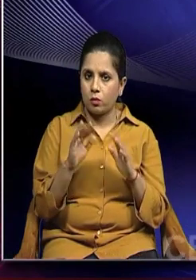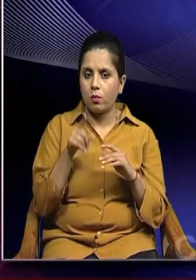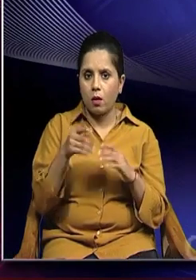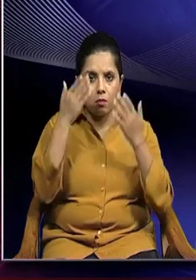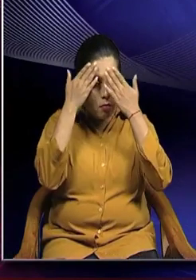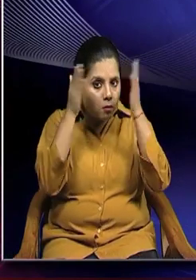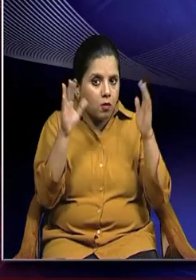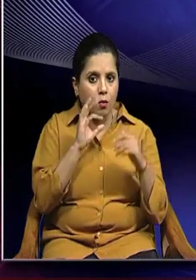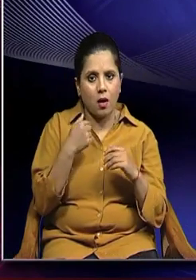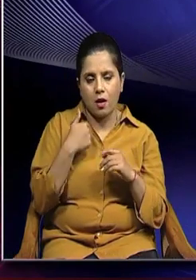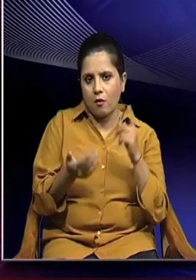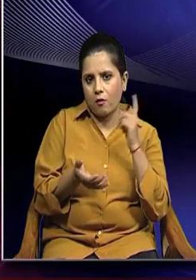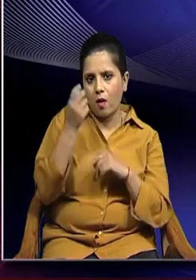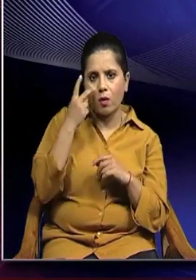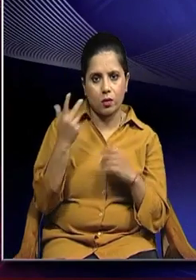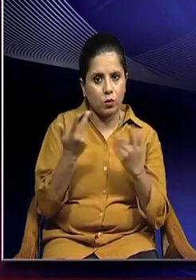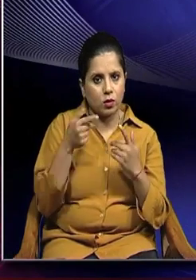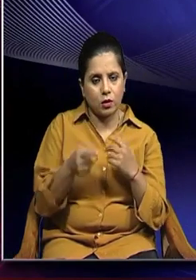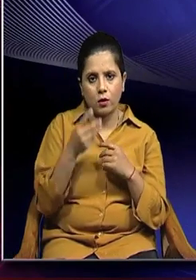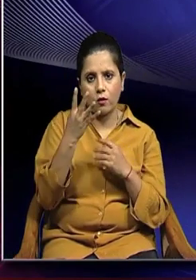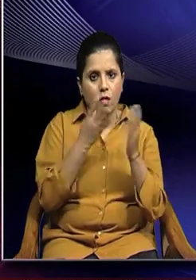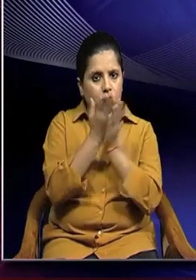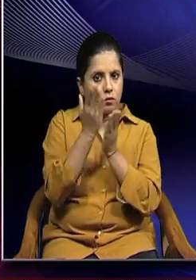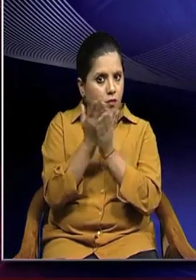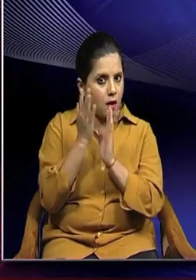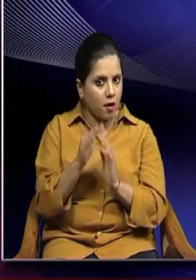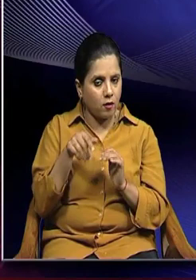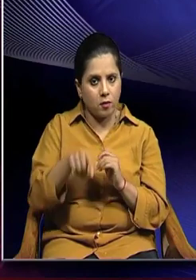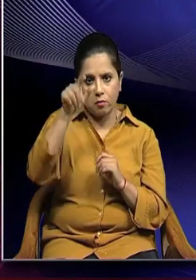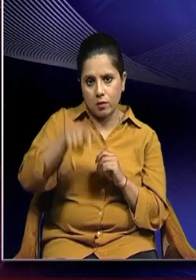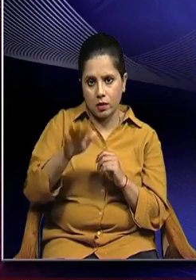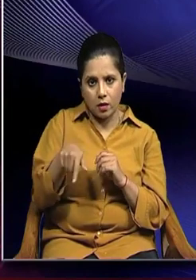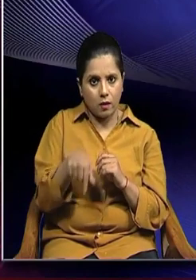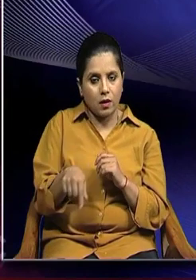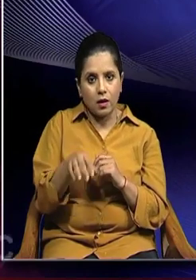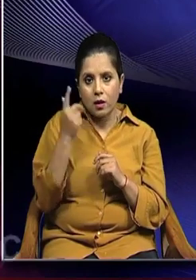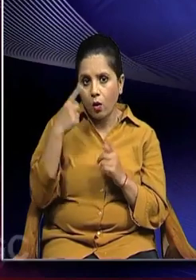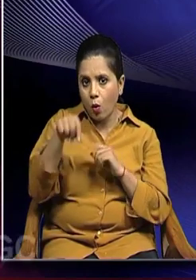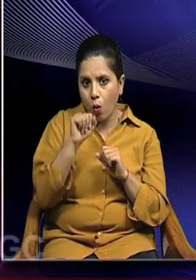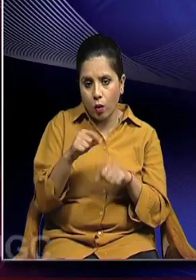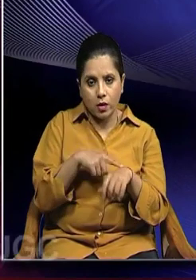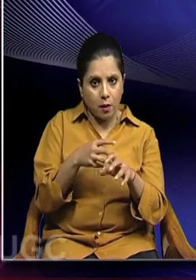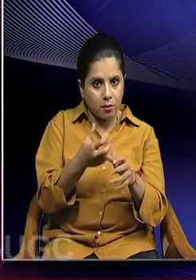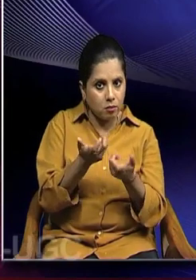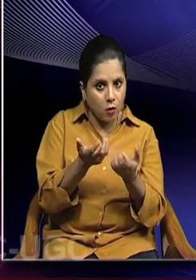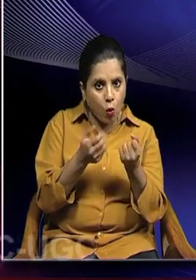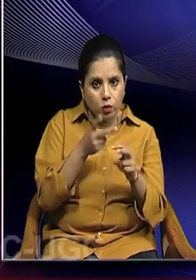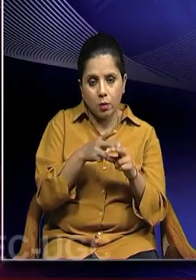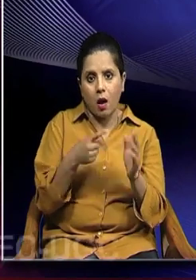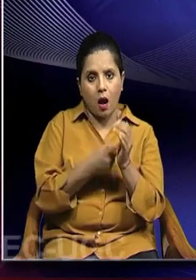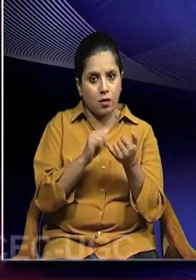broadly we find these 4 types of persons, that is T type, RT type, RS types and S